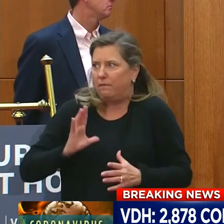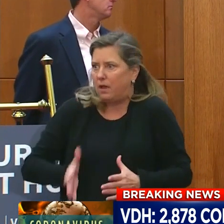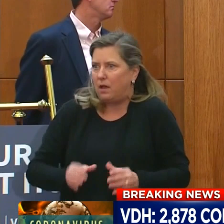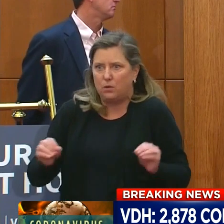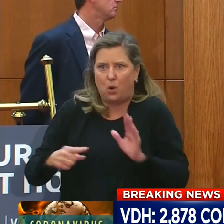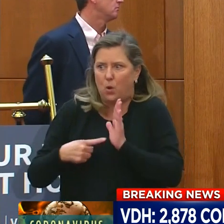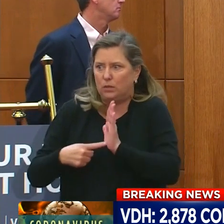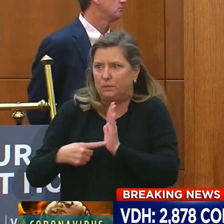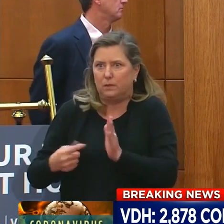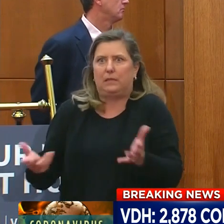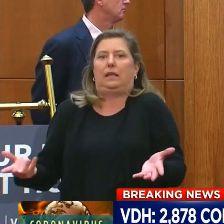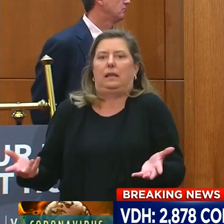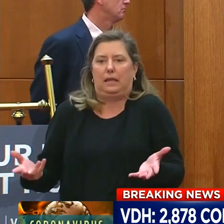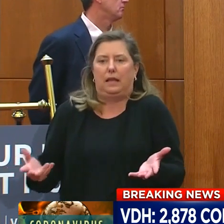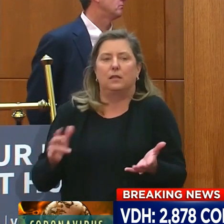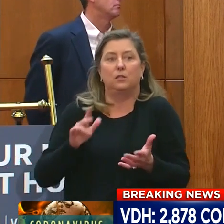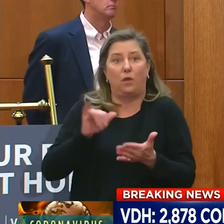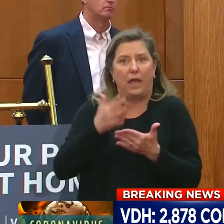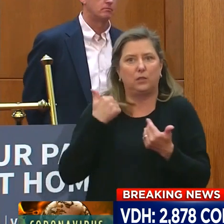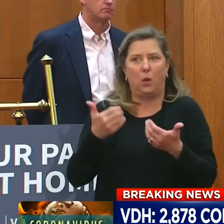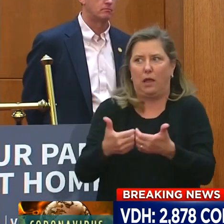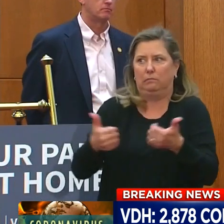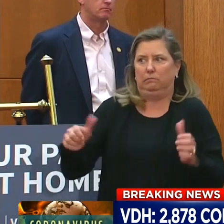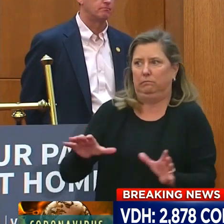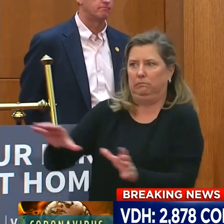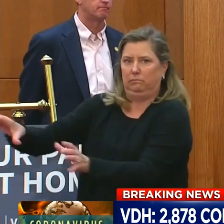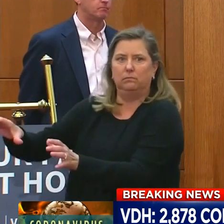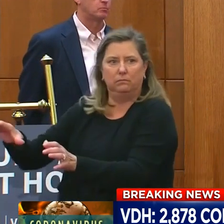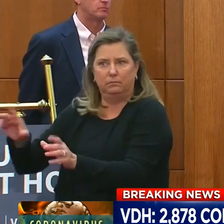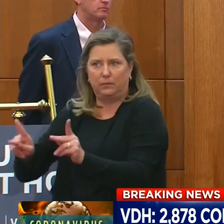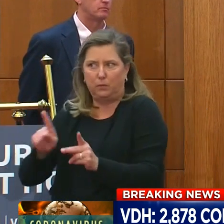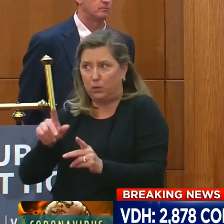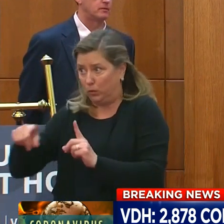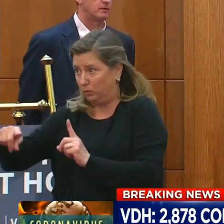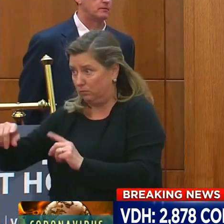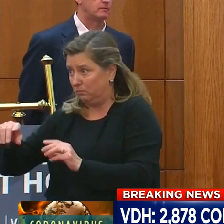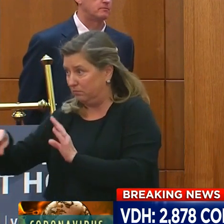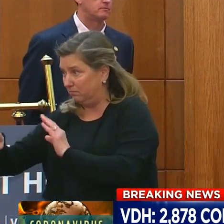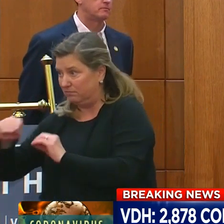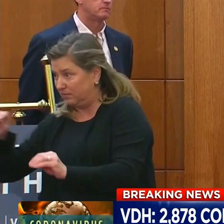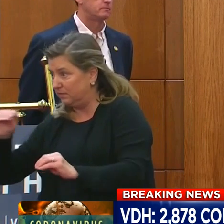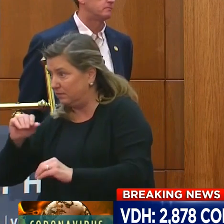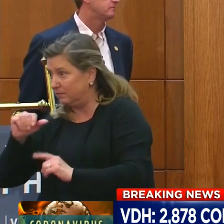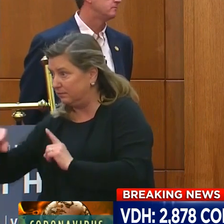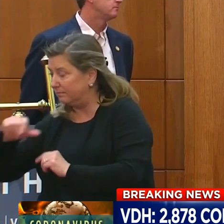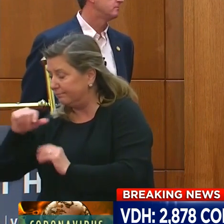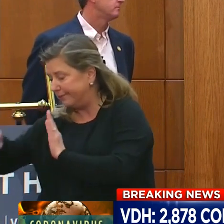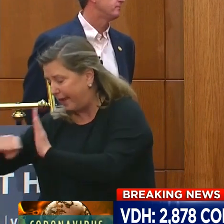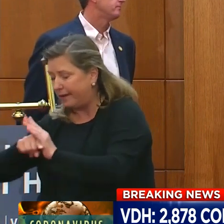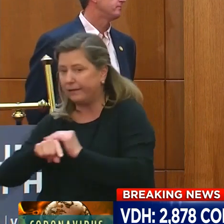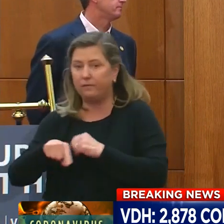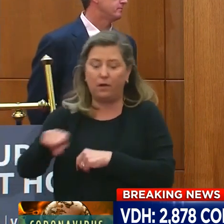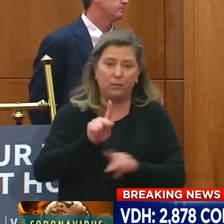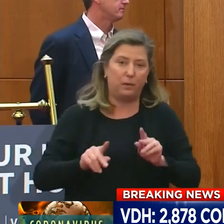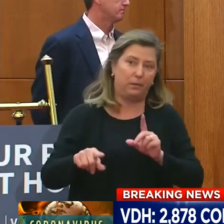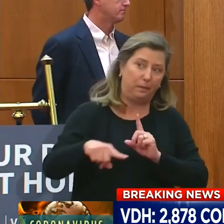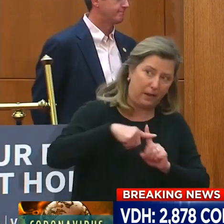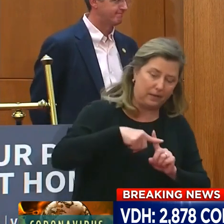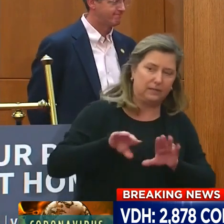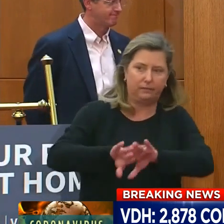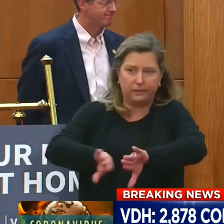to, segregate those folks. Are any of those things possibilities?